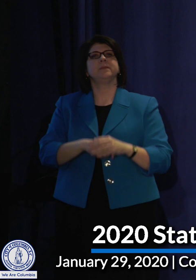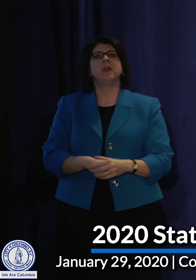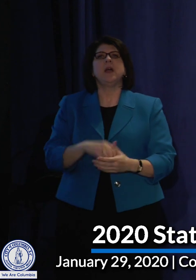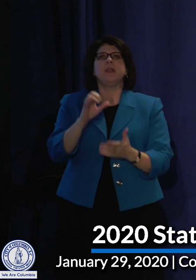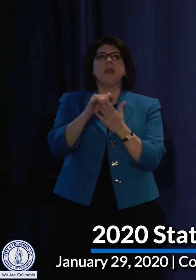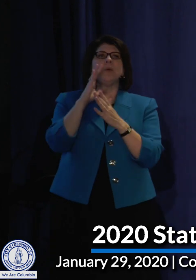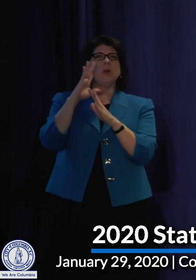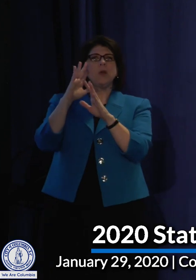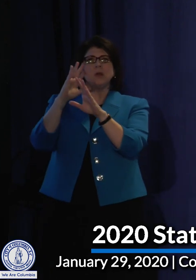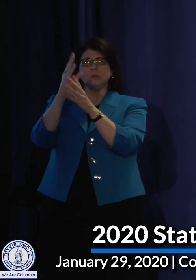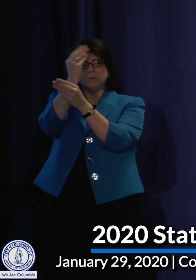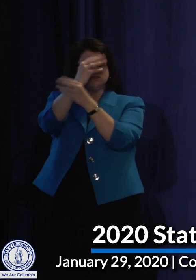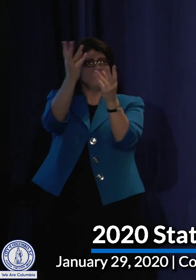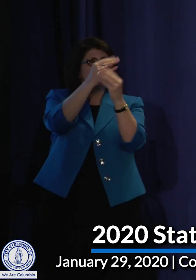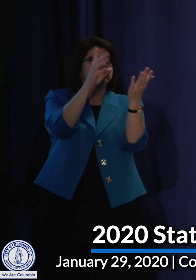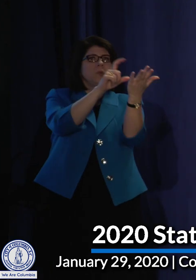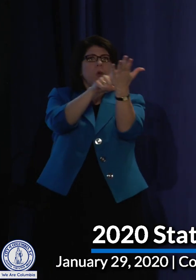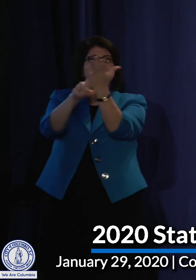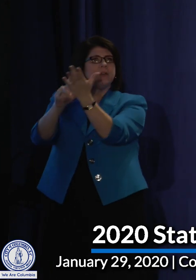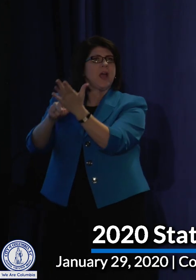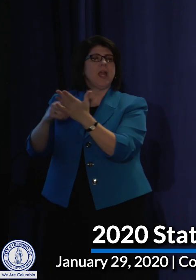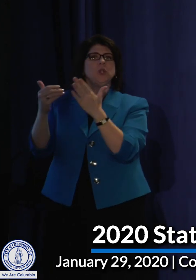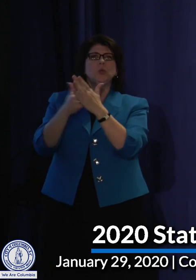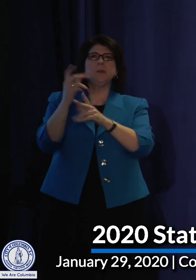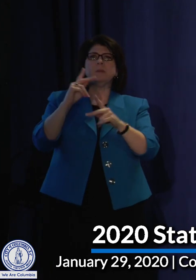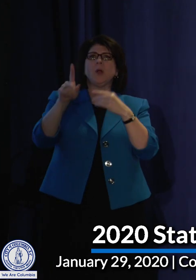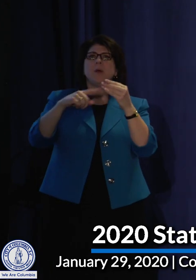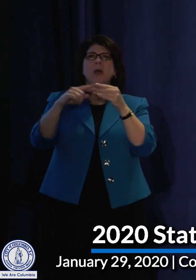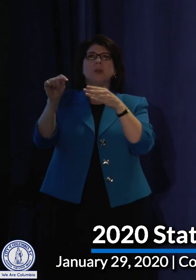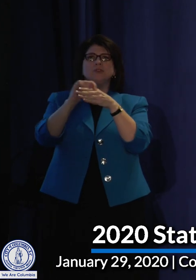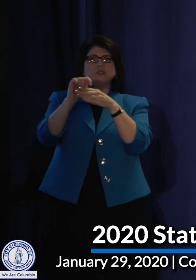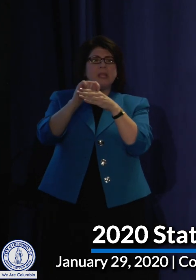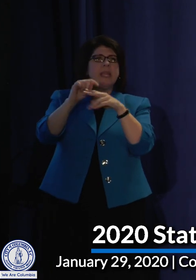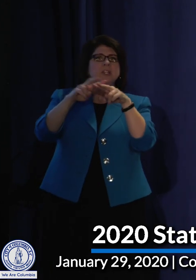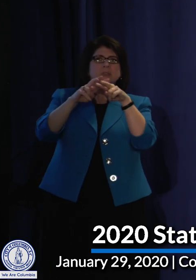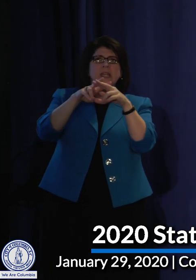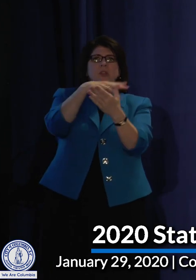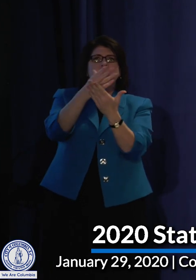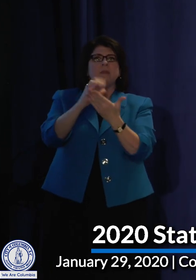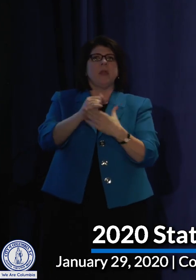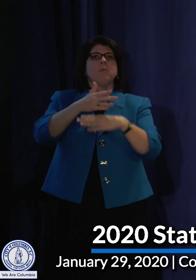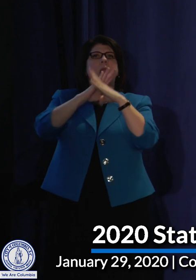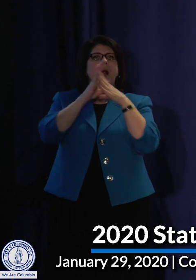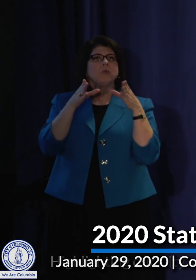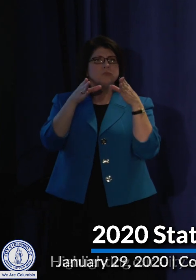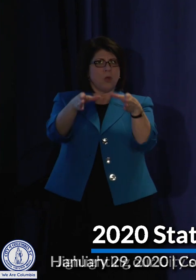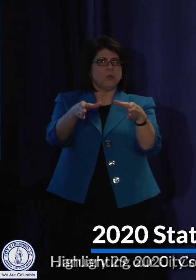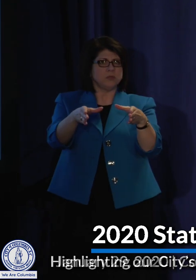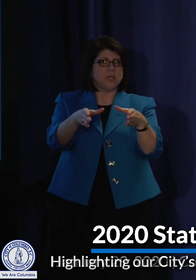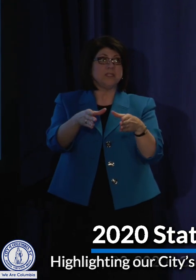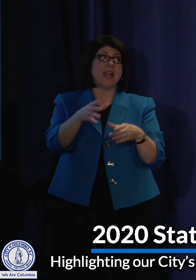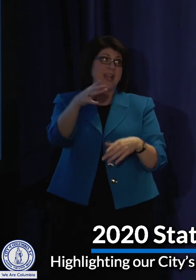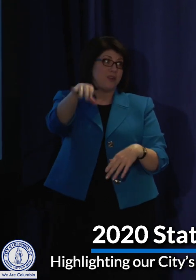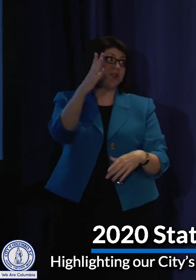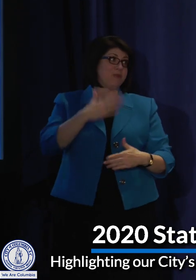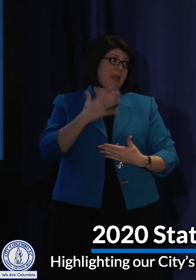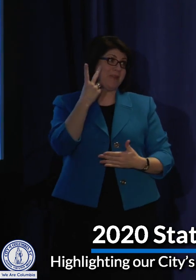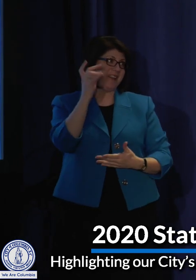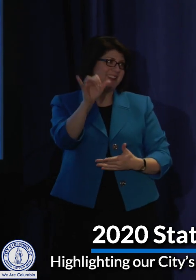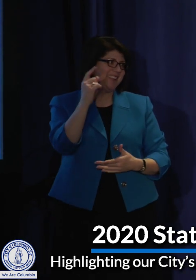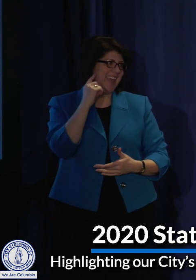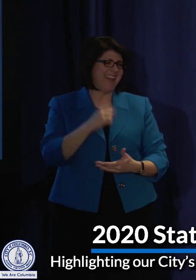that will notify public safety officials of train arrivals that block roadways. I know people like to hear that.